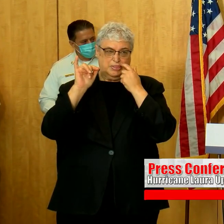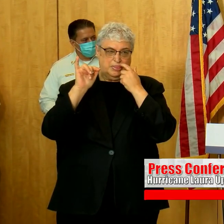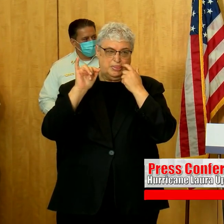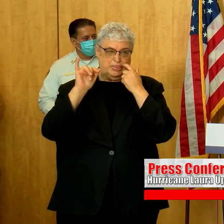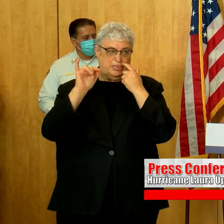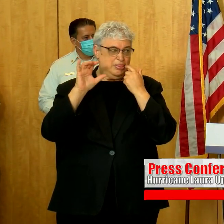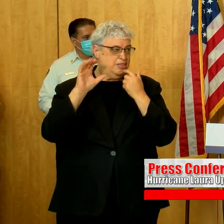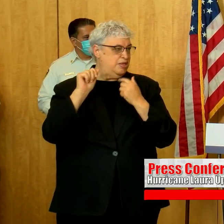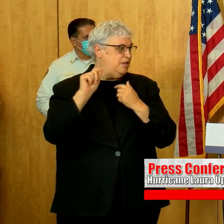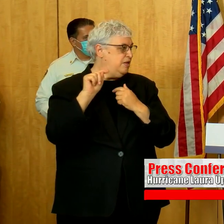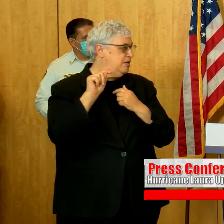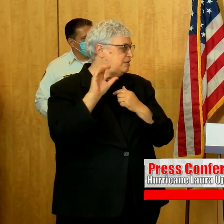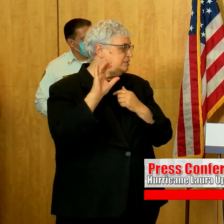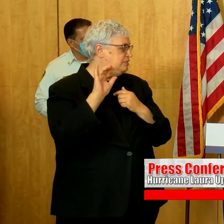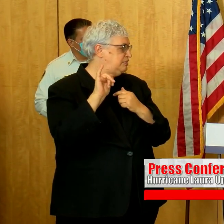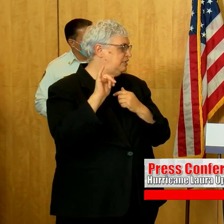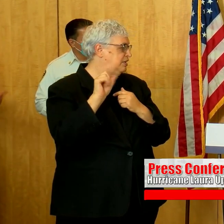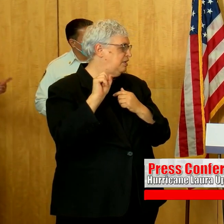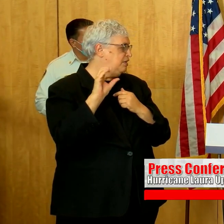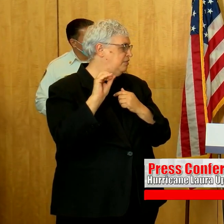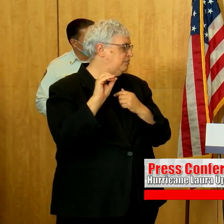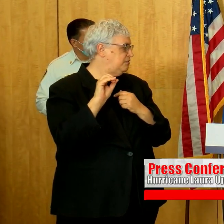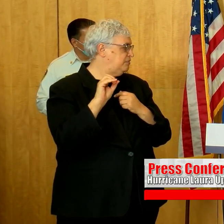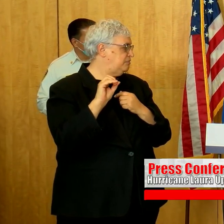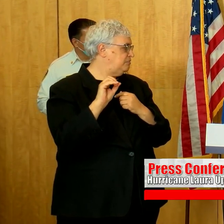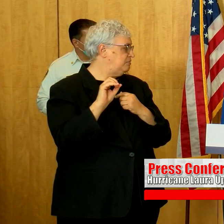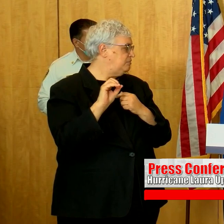Acevedo. Frank, did I get your last name right?